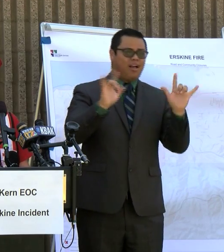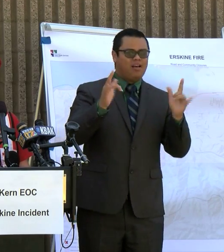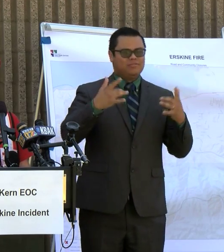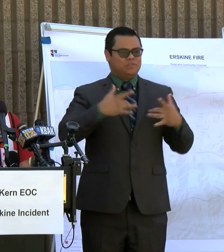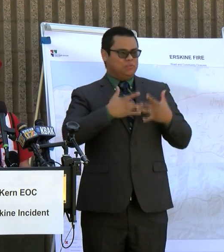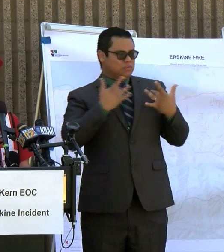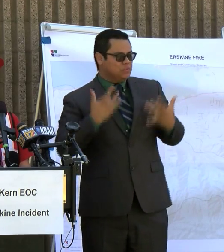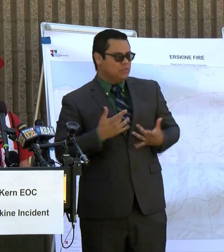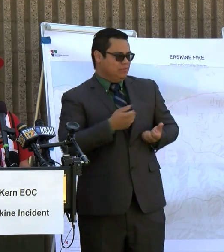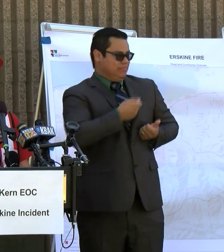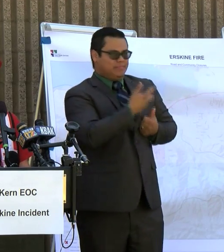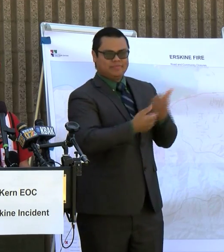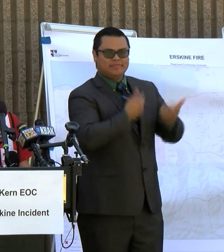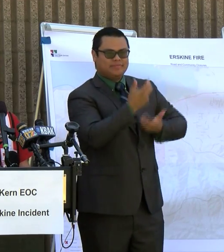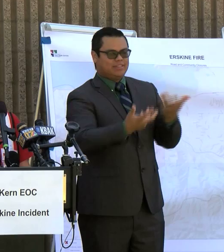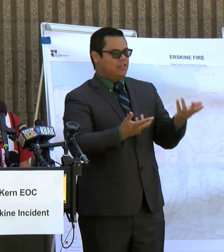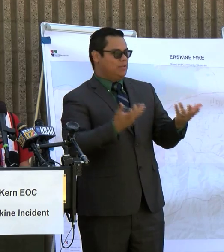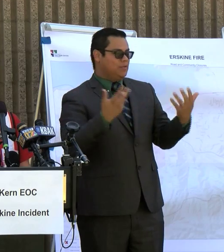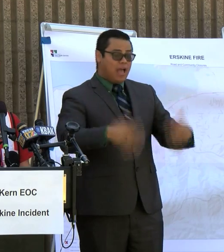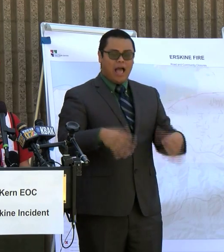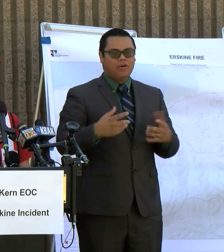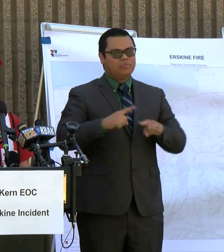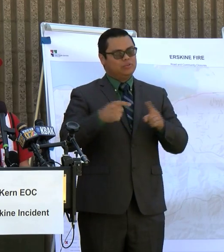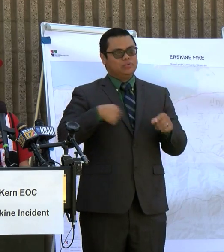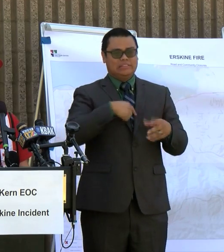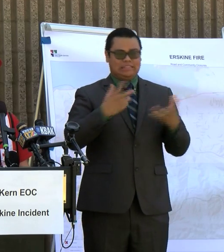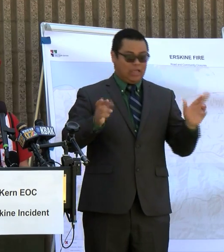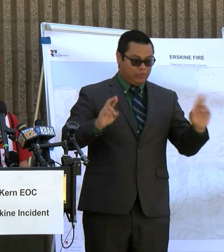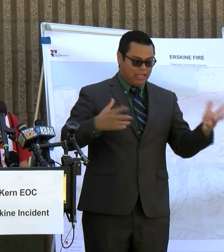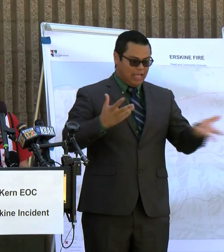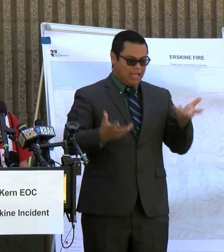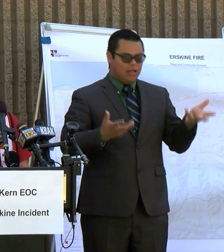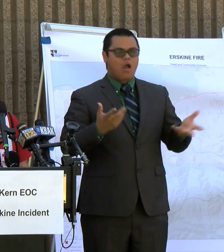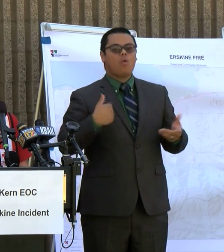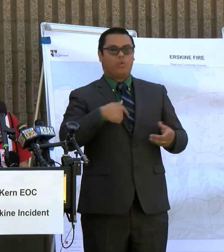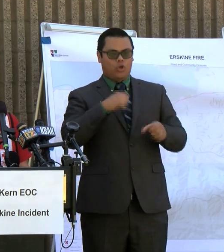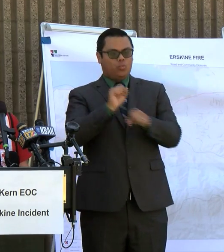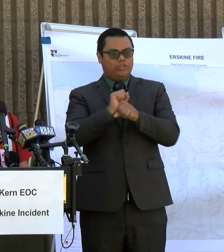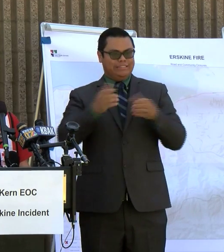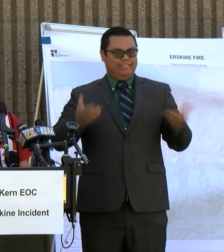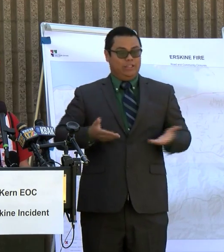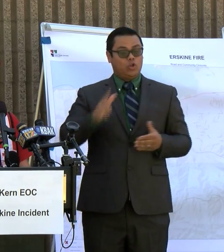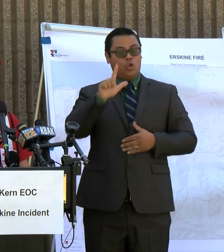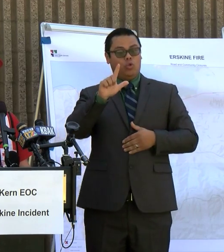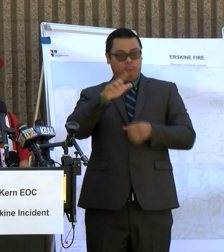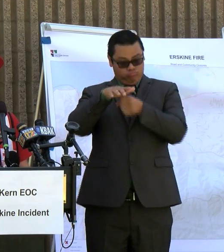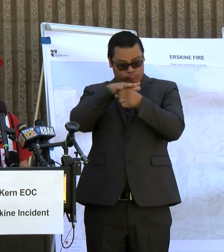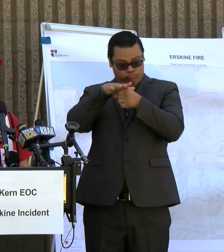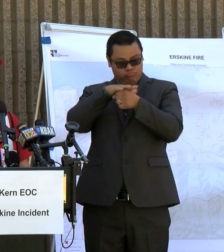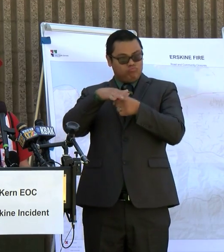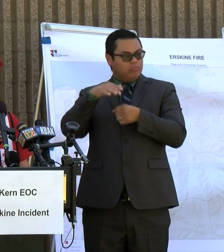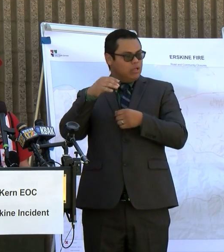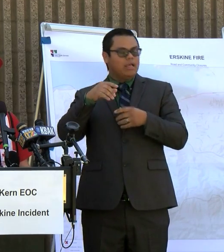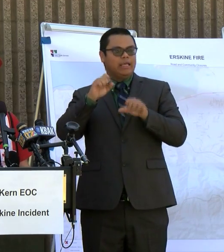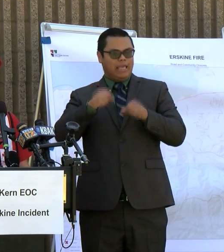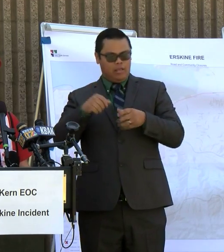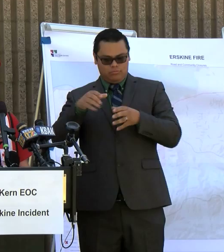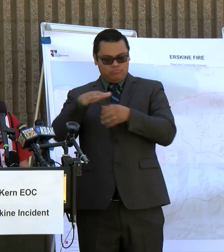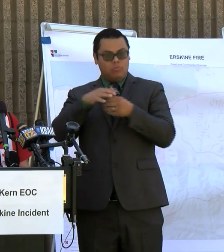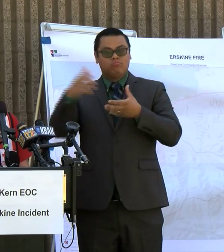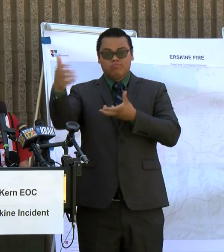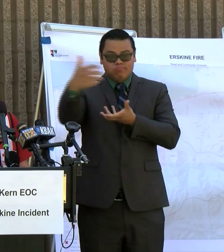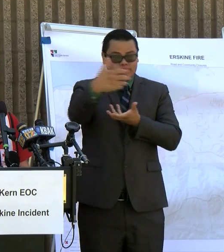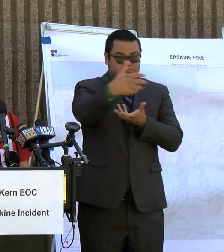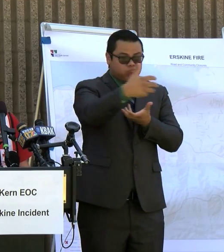community. We are working with local partners to keep all of your donations here local and get them out to the families affected